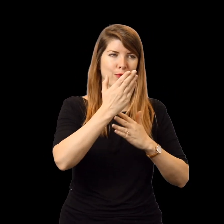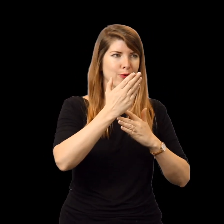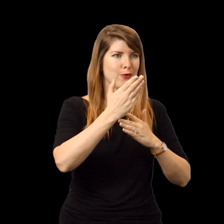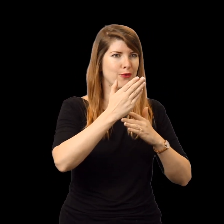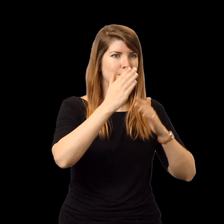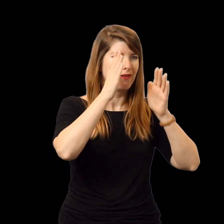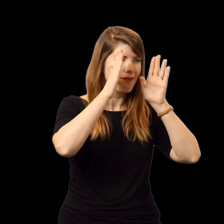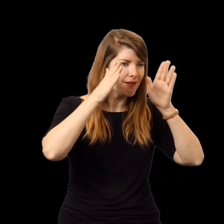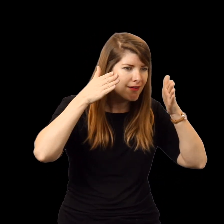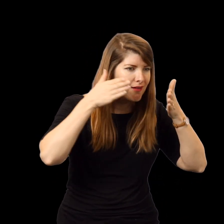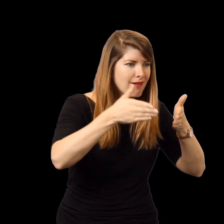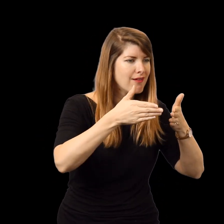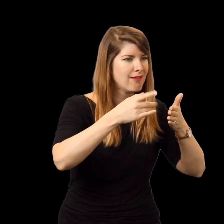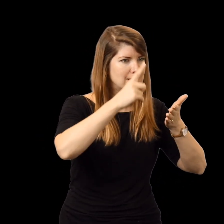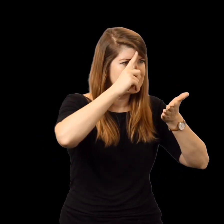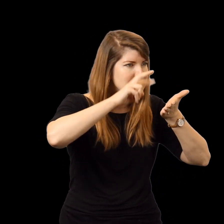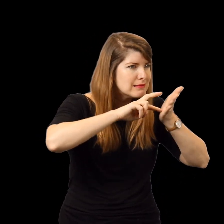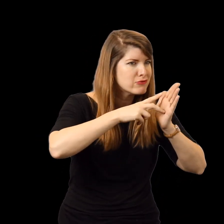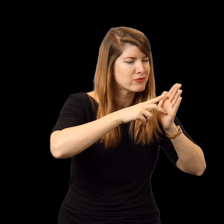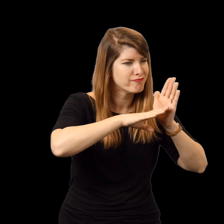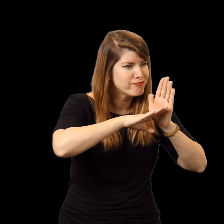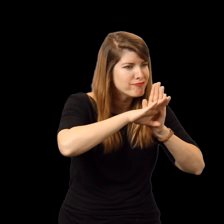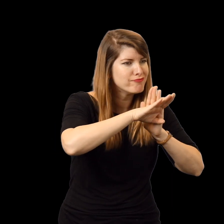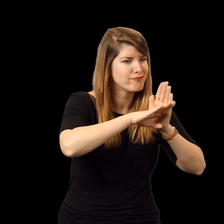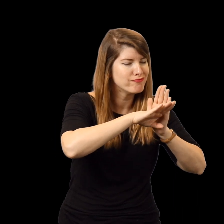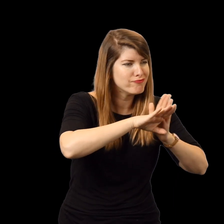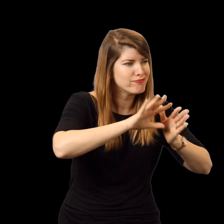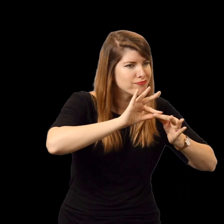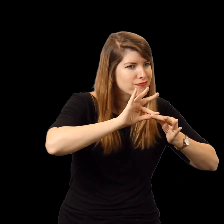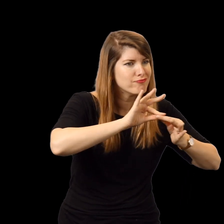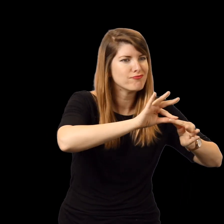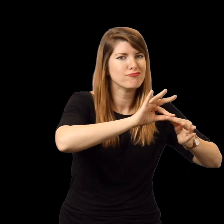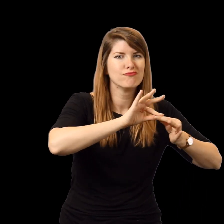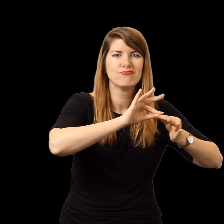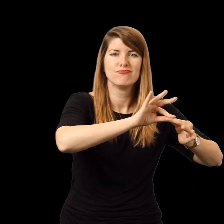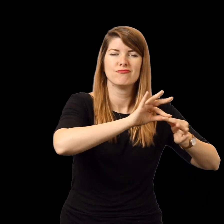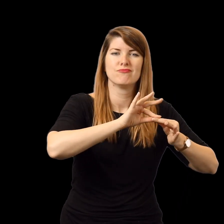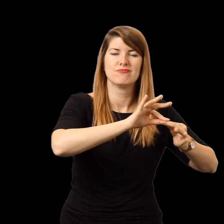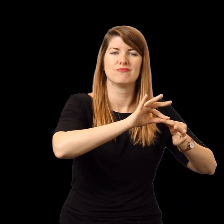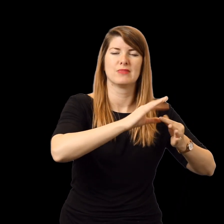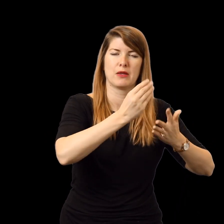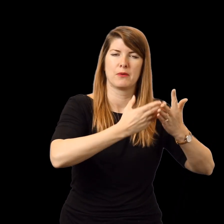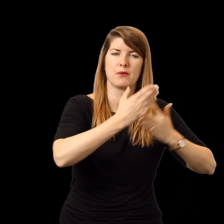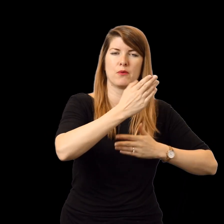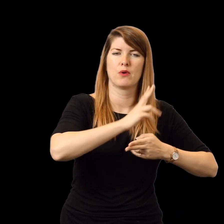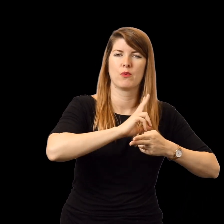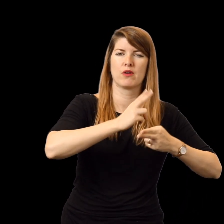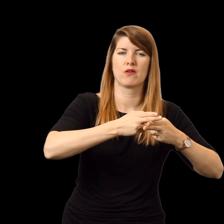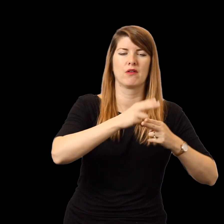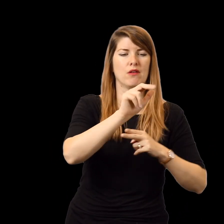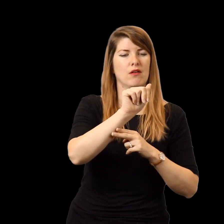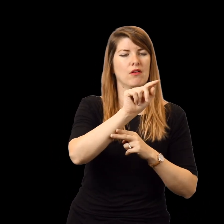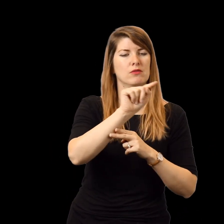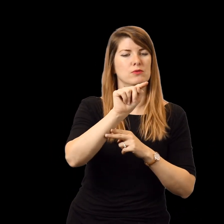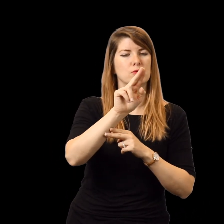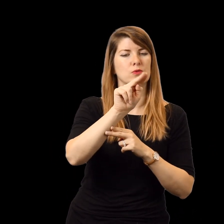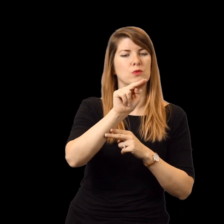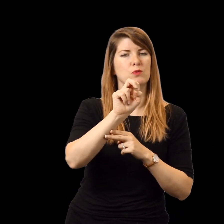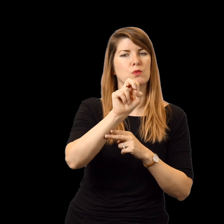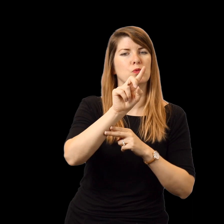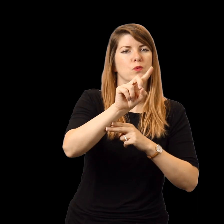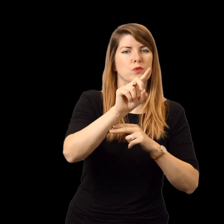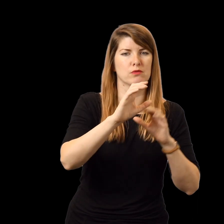through attention to intentional building of relationships and through what's called